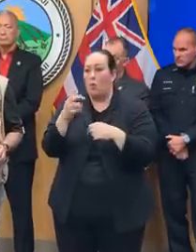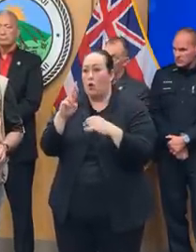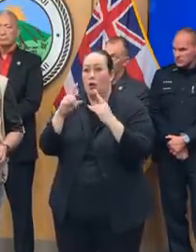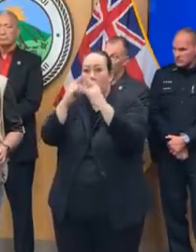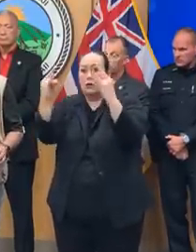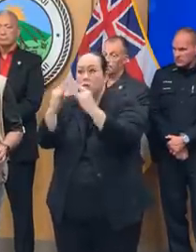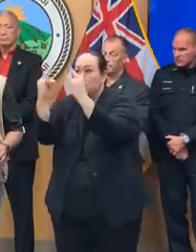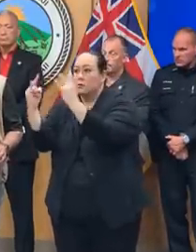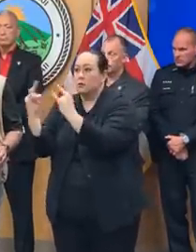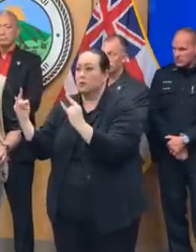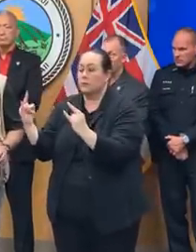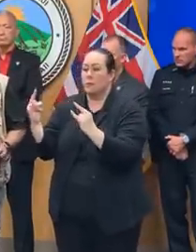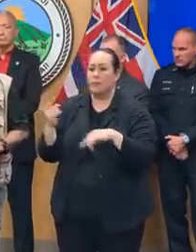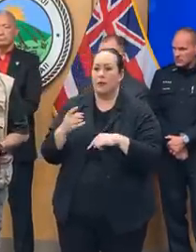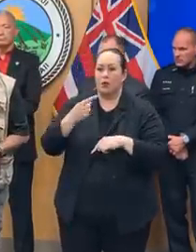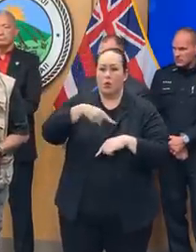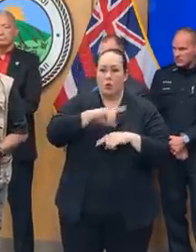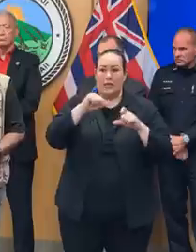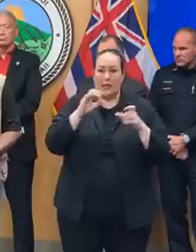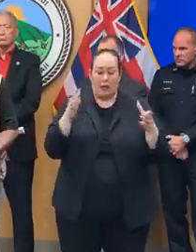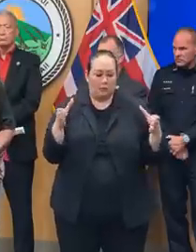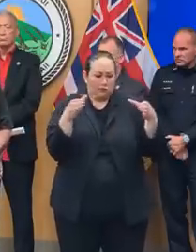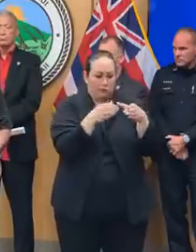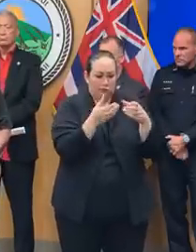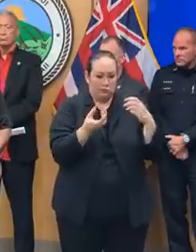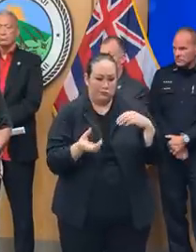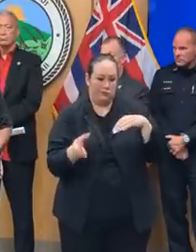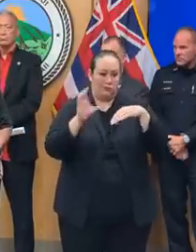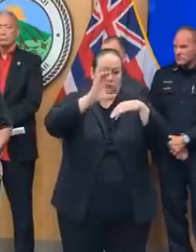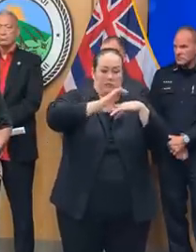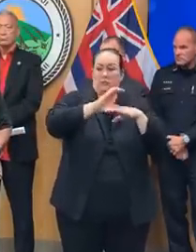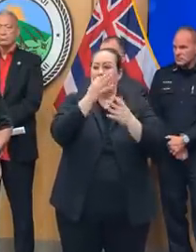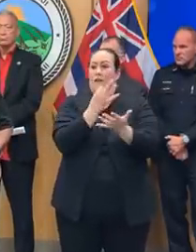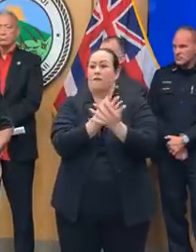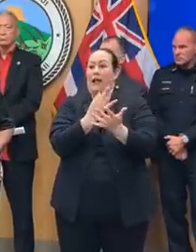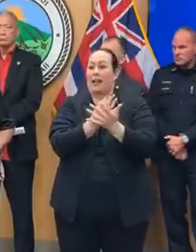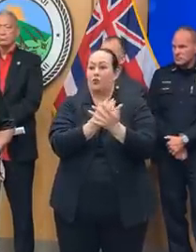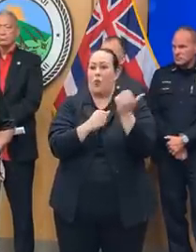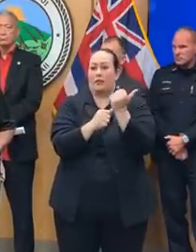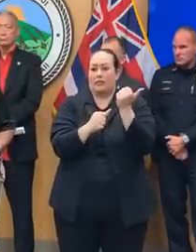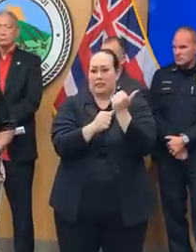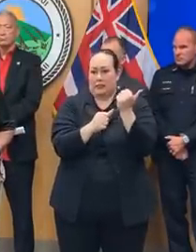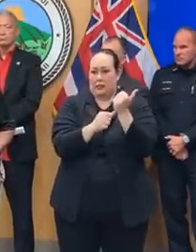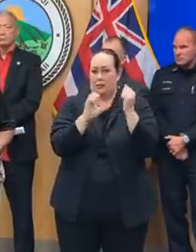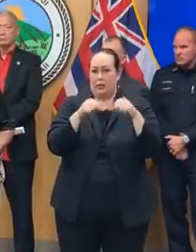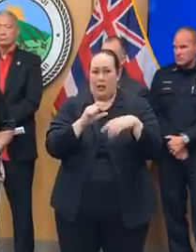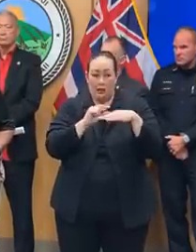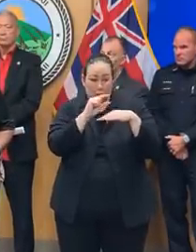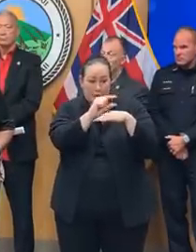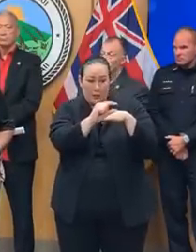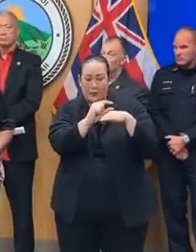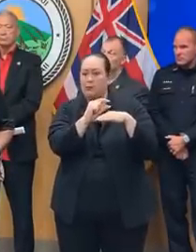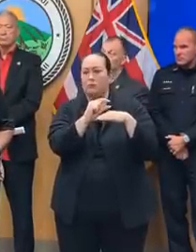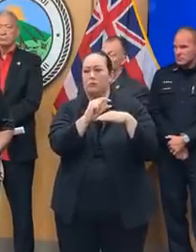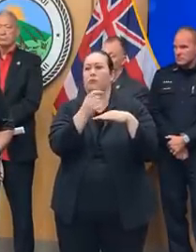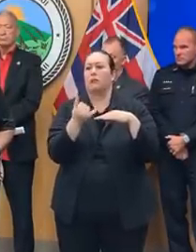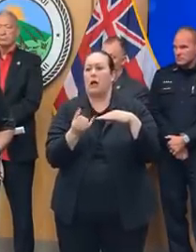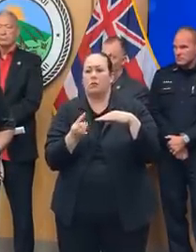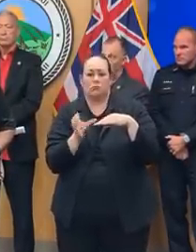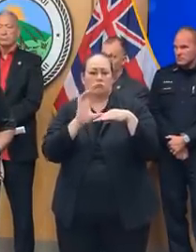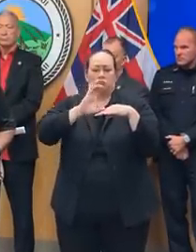rooms. As a result of that, we're going to be able to quadruple the financial assistance for people who lost their homes in this